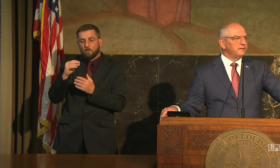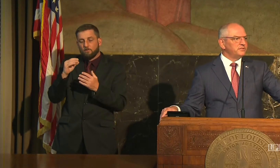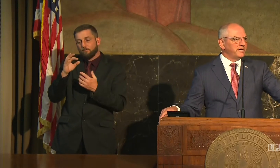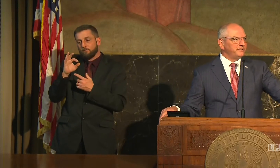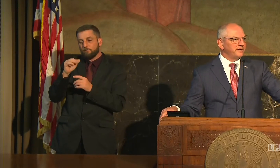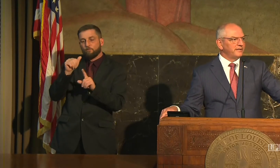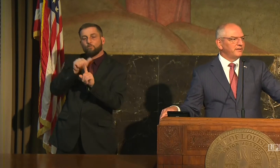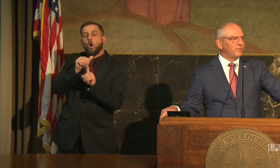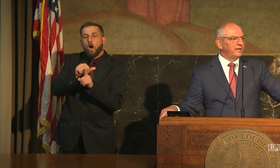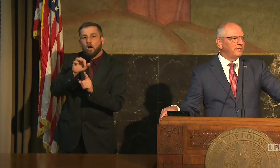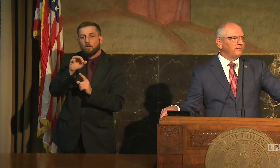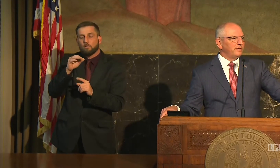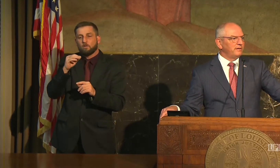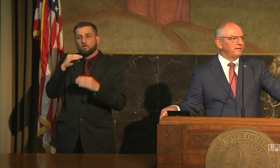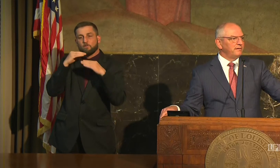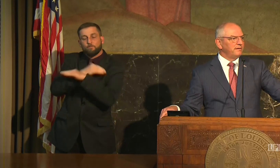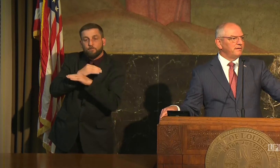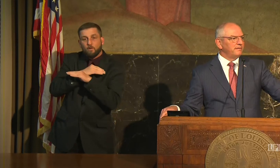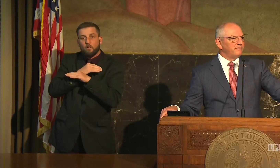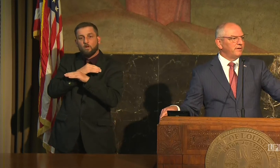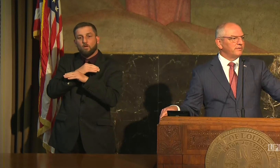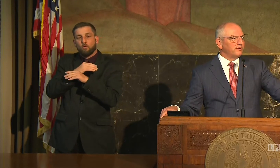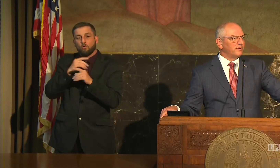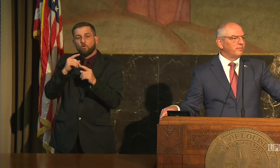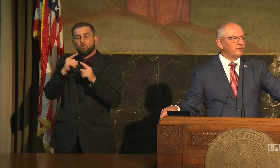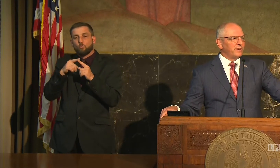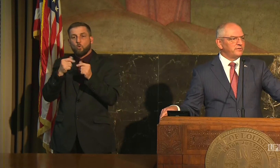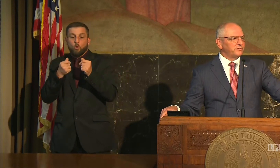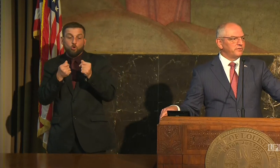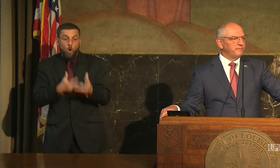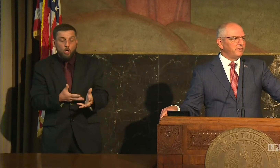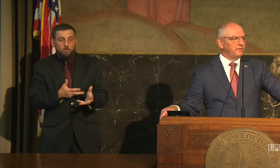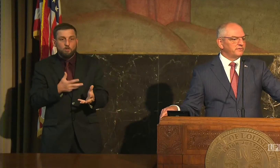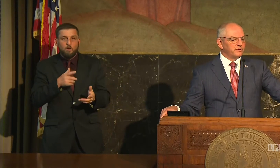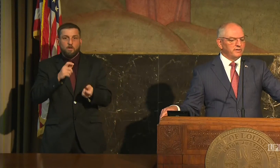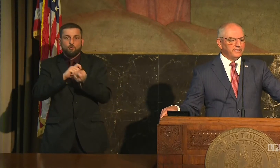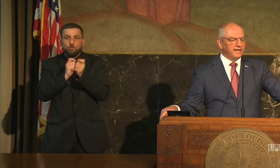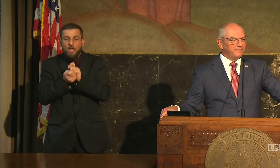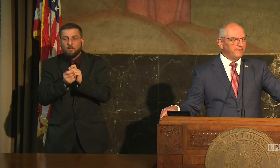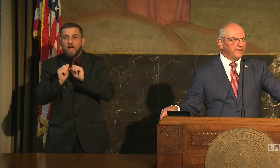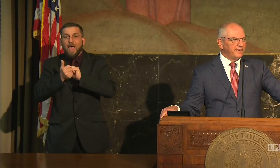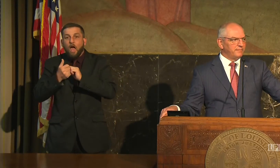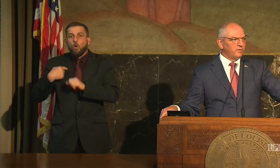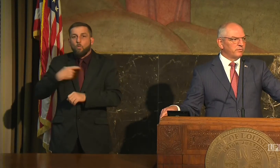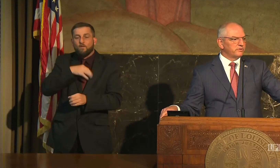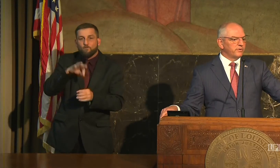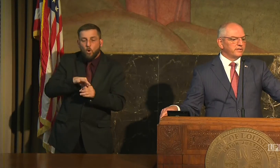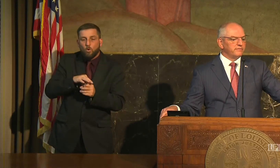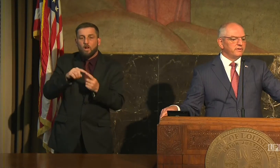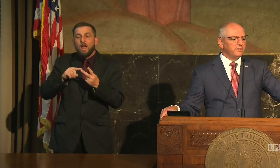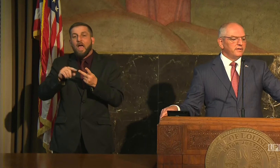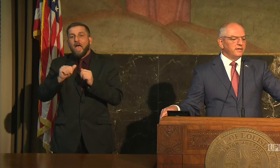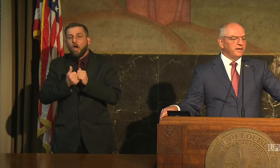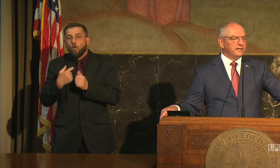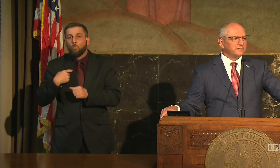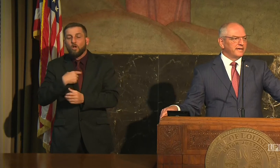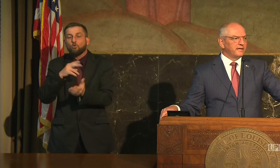warrant changing the way that we vote or that we register to vote, and certainly not making it more